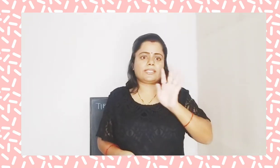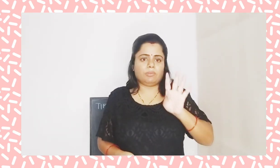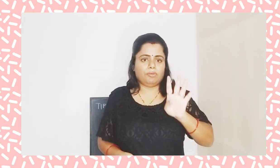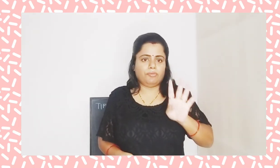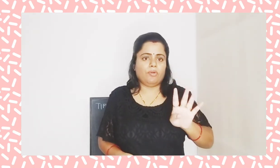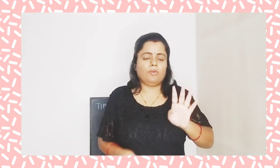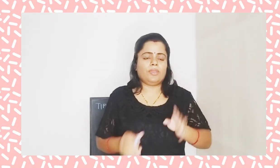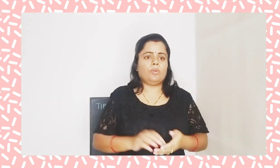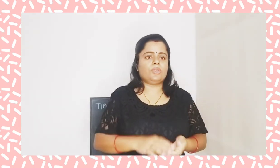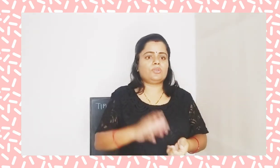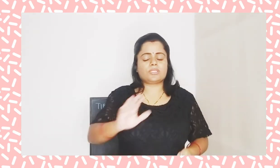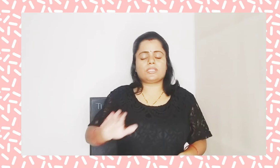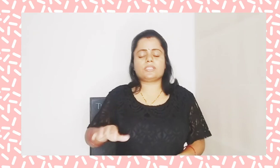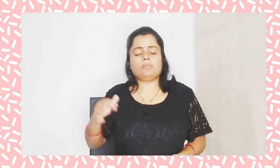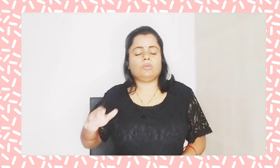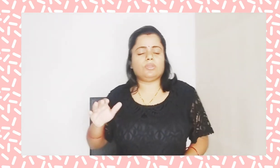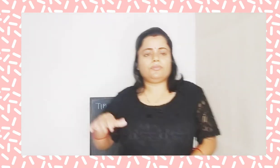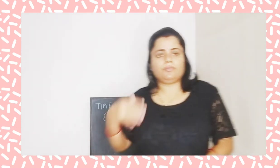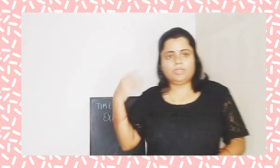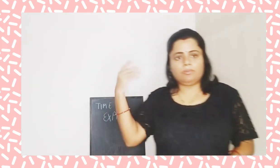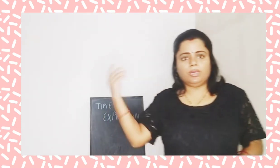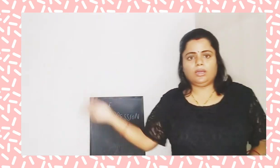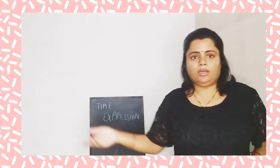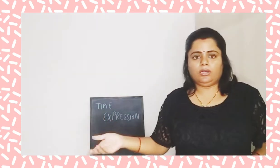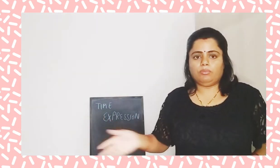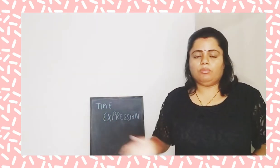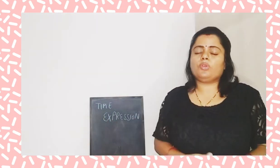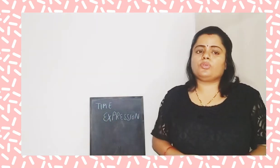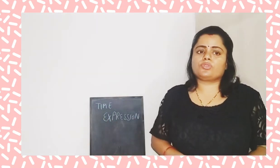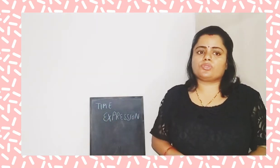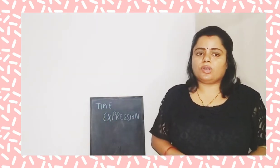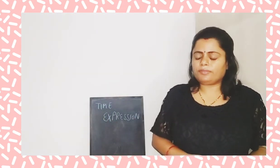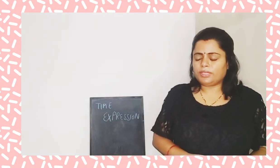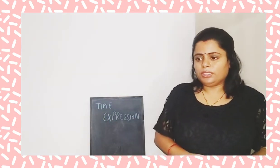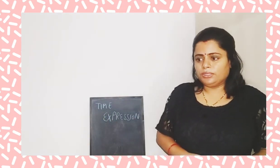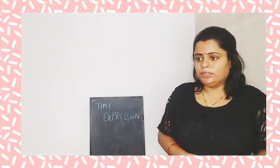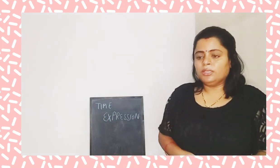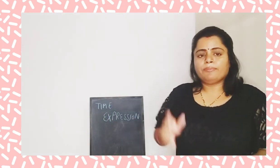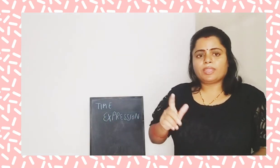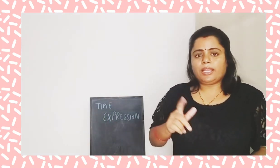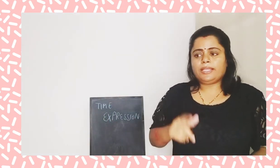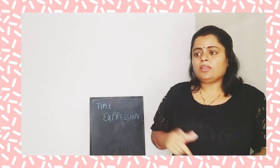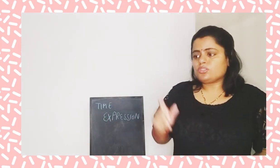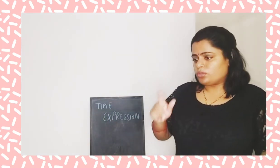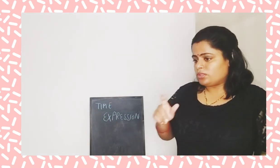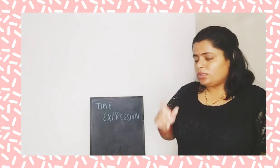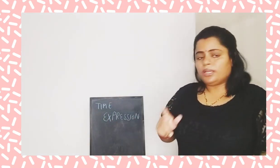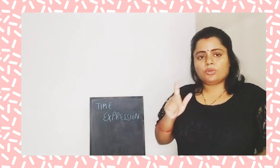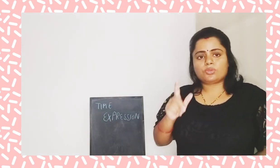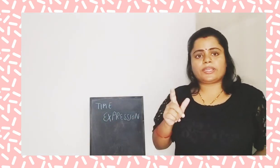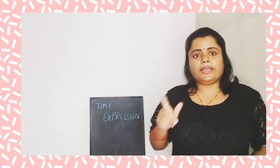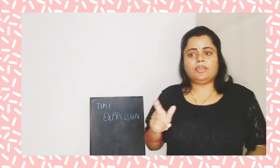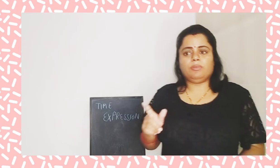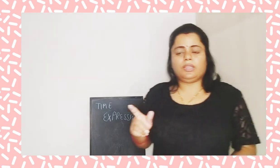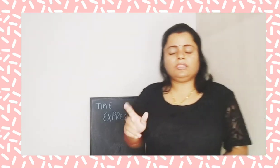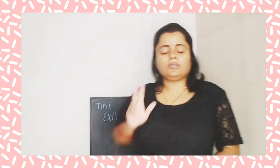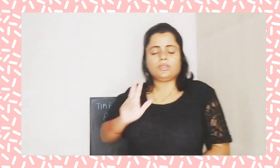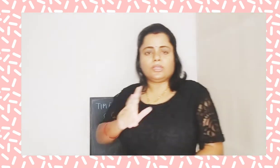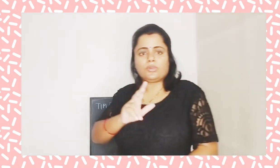number 4, we are going to discuss about the more uses of the, right? So third use kya hai hamara? The third use